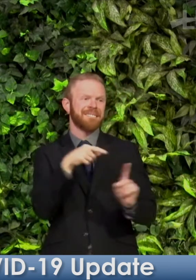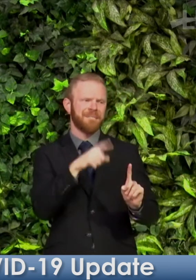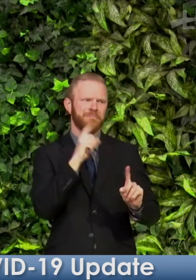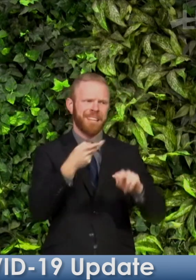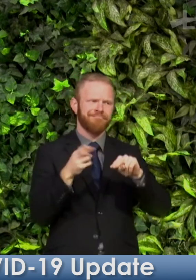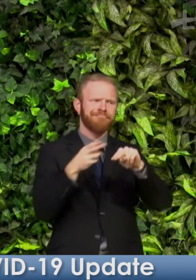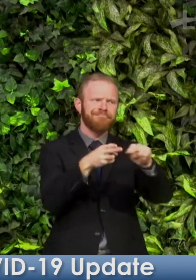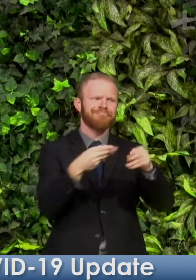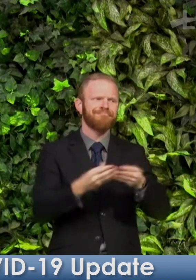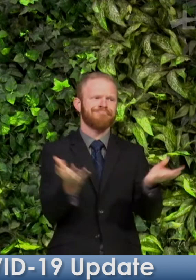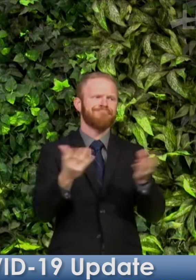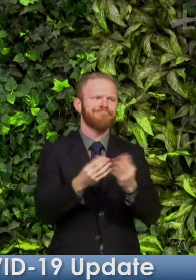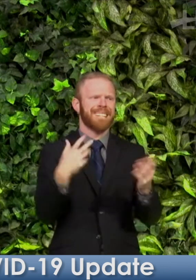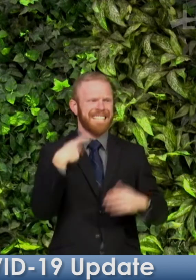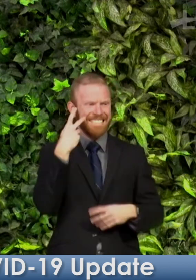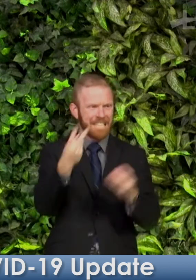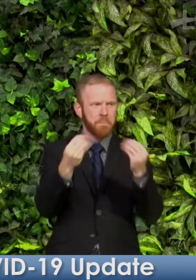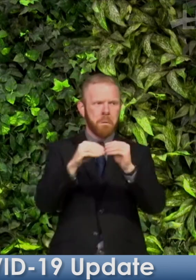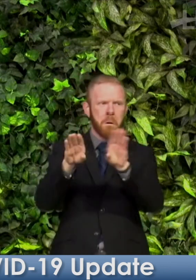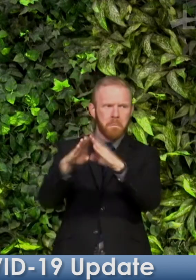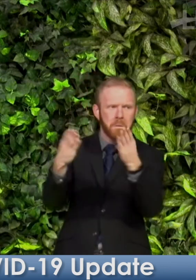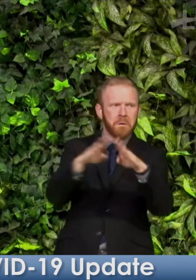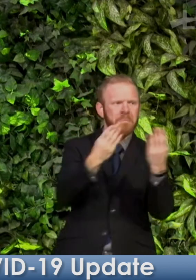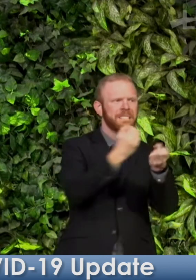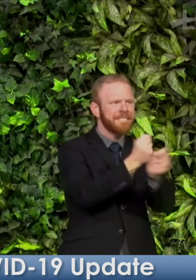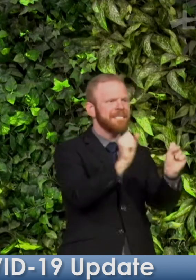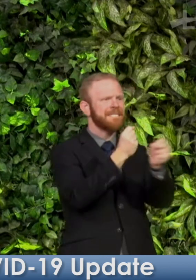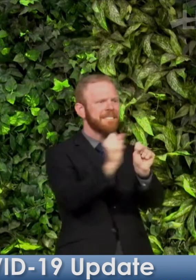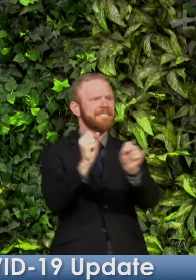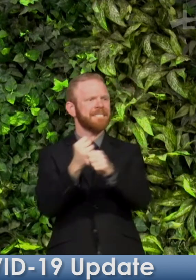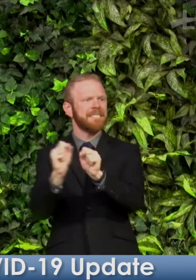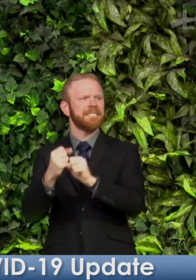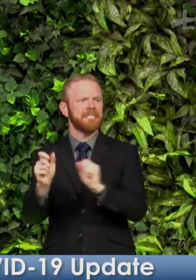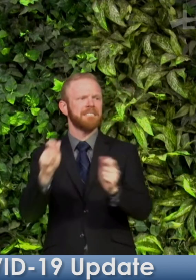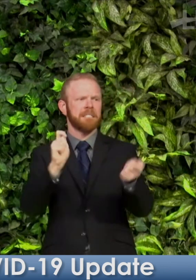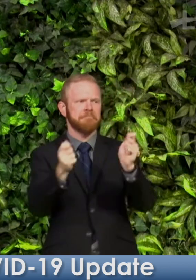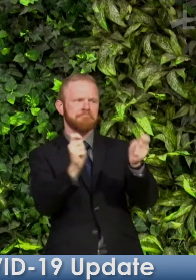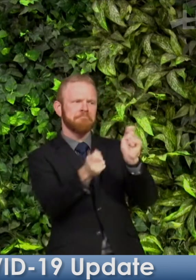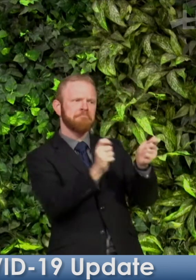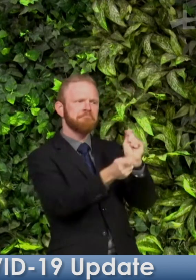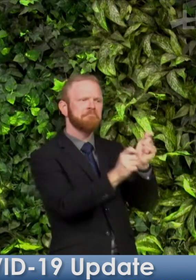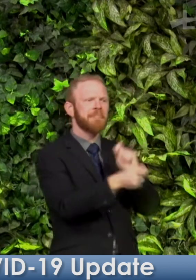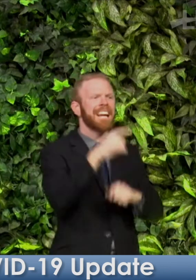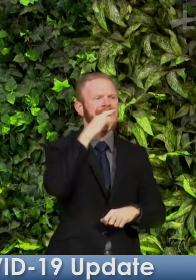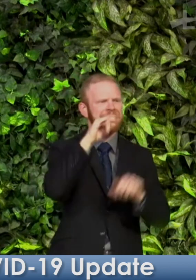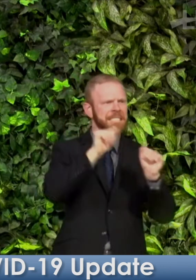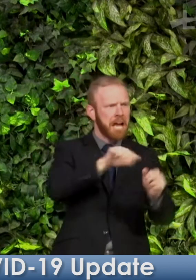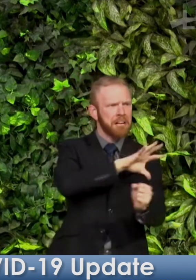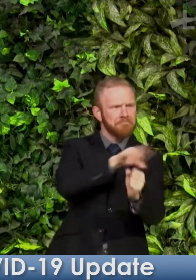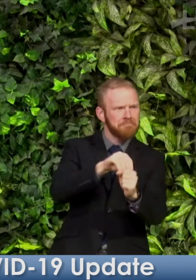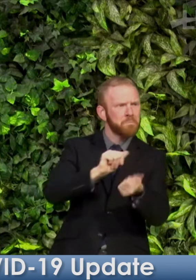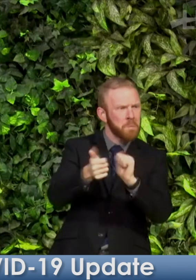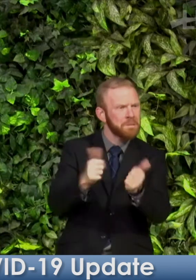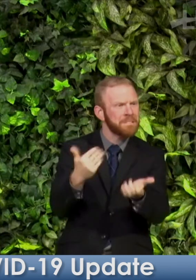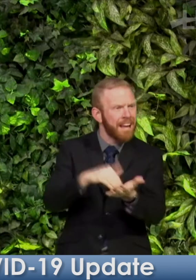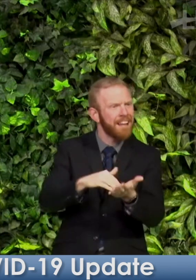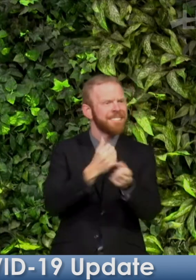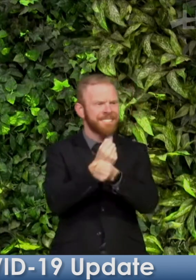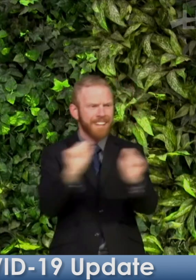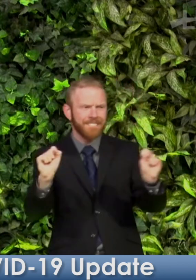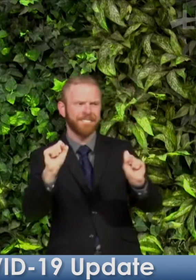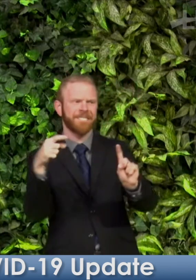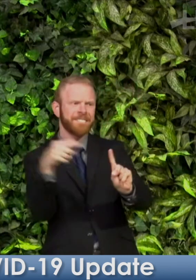the modifications, getting our kids start playing sports again safely. Now, competition, now opening